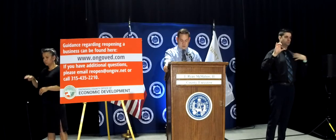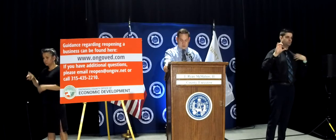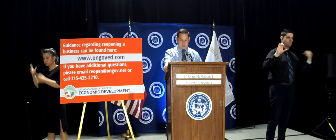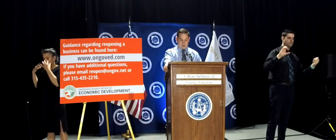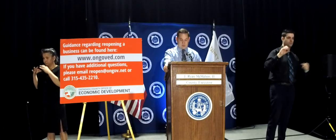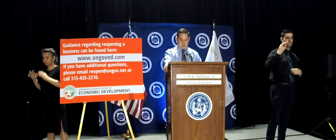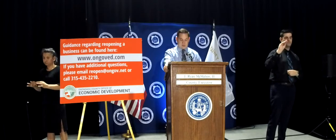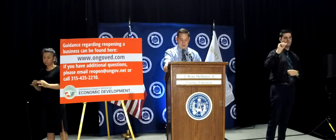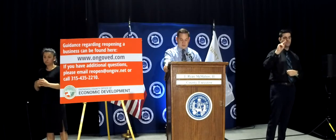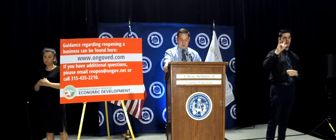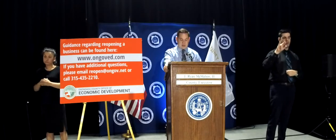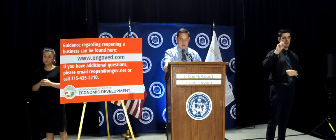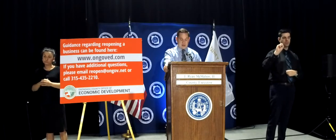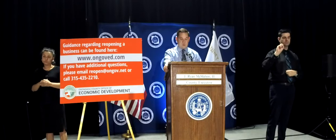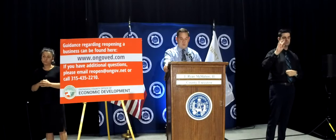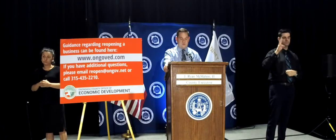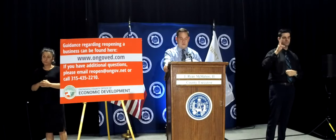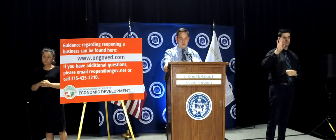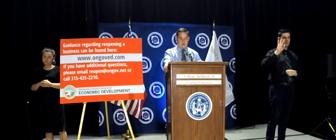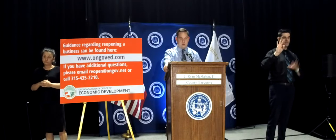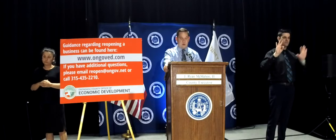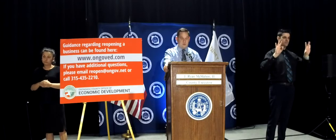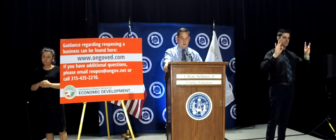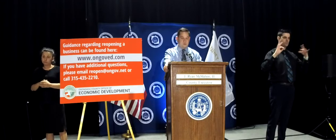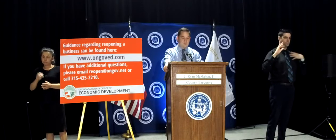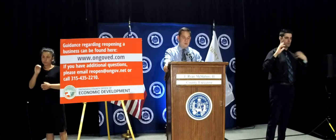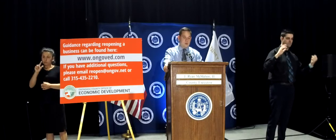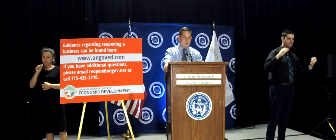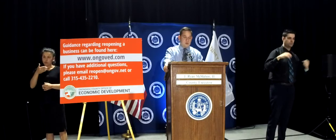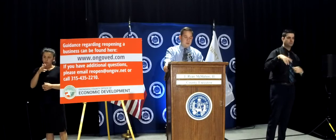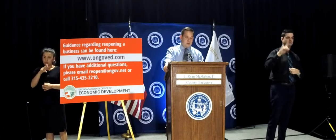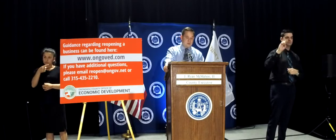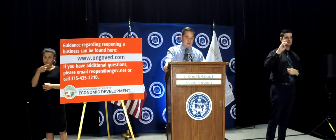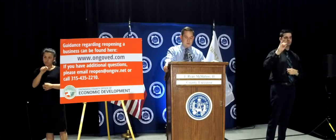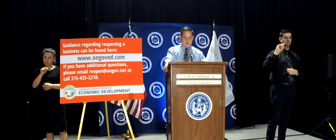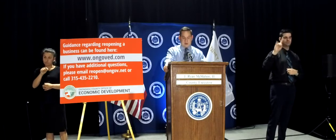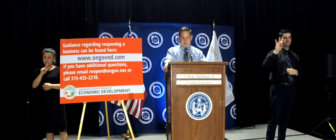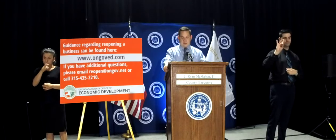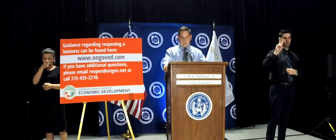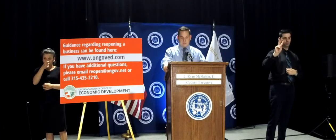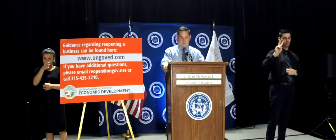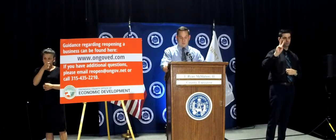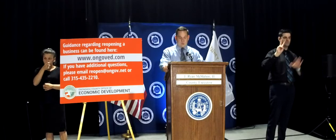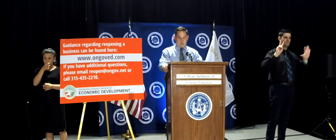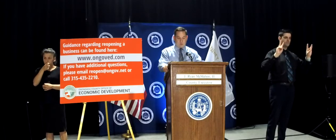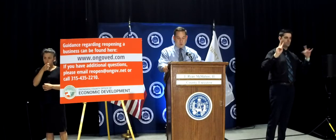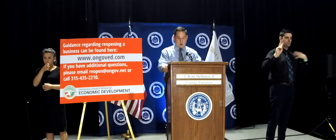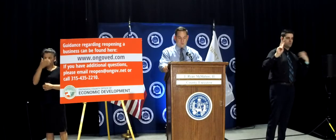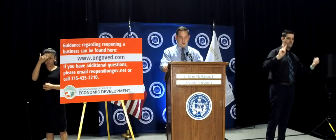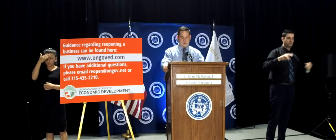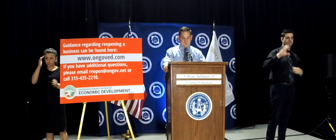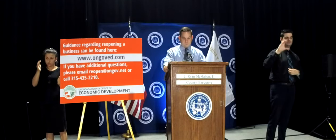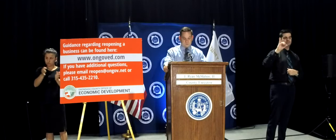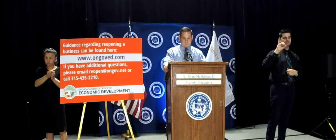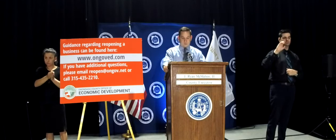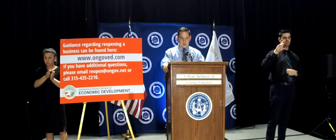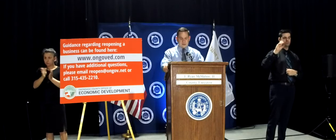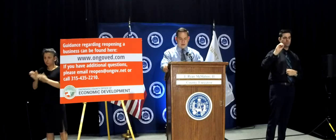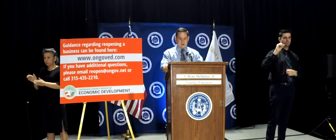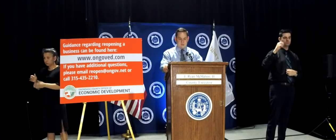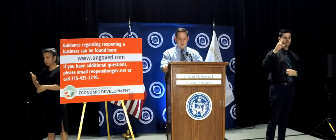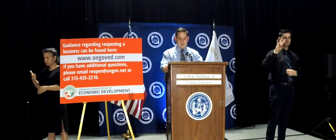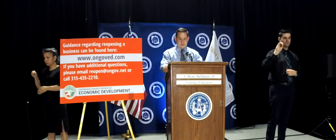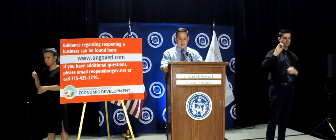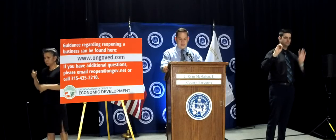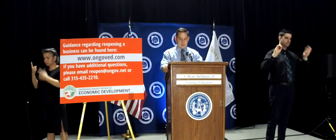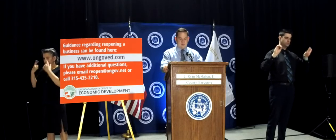recoveries. Town of Manlius, 79 with 58 recoveries. Town of Cicero, 70 with 44 recoveries.